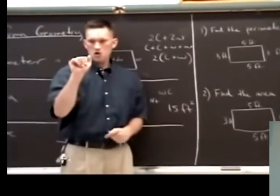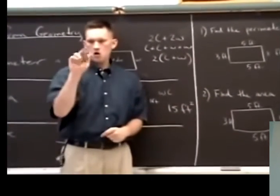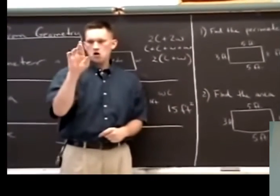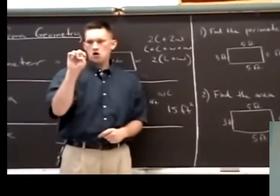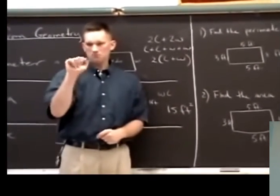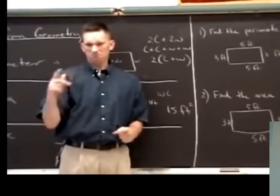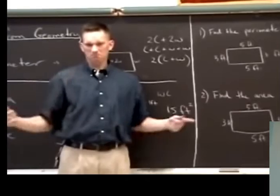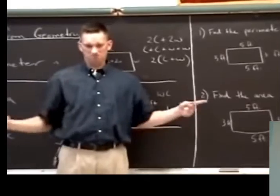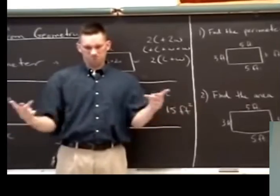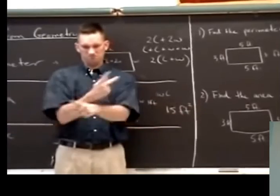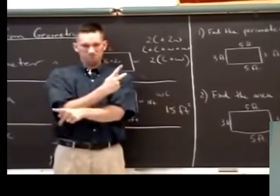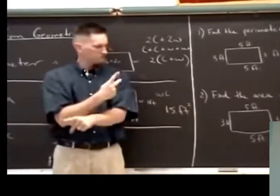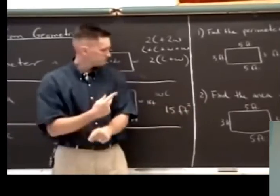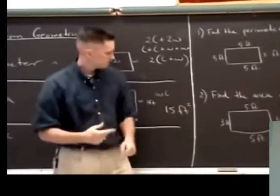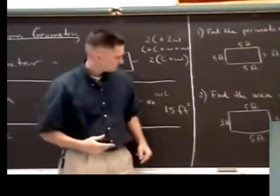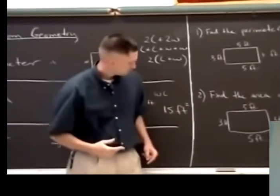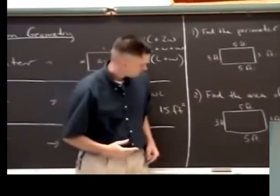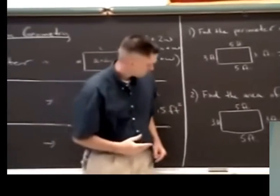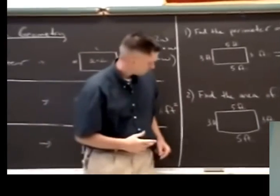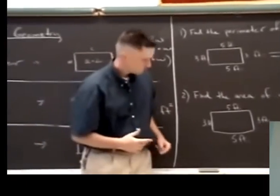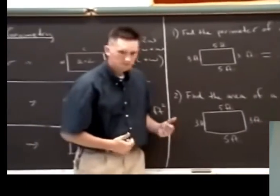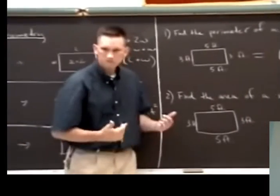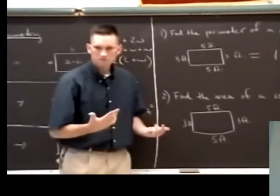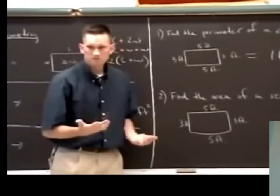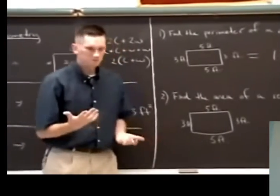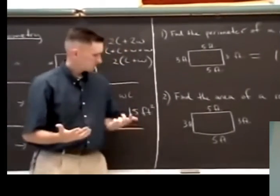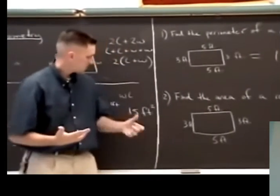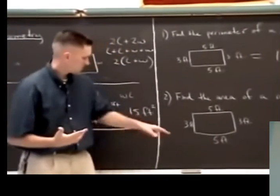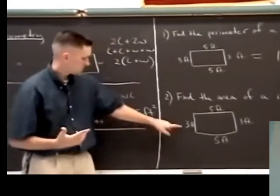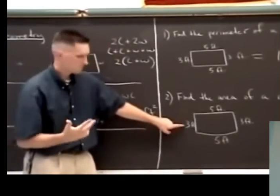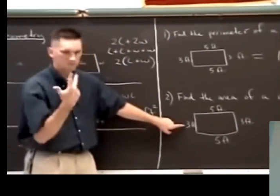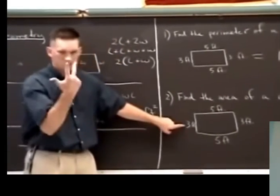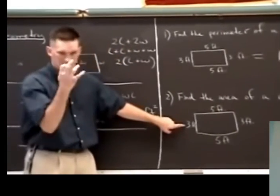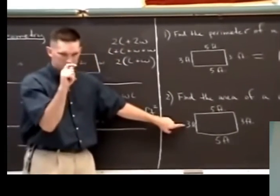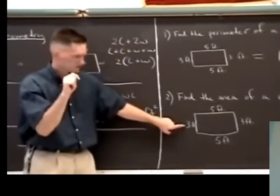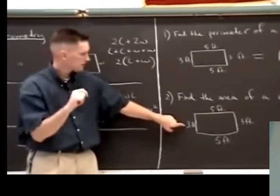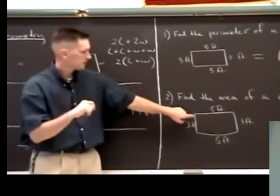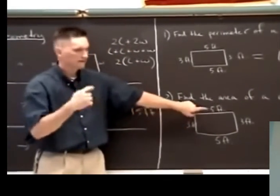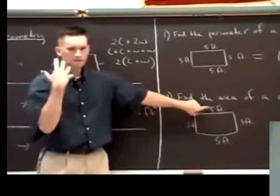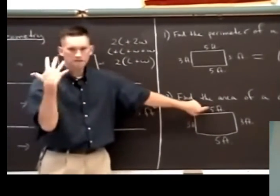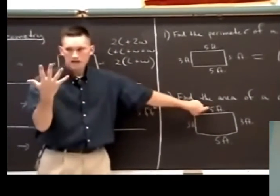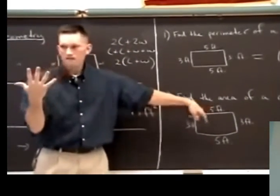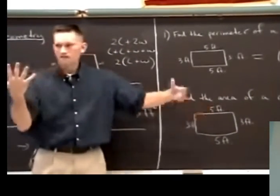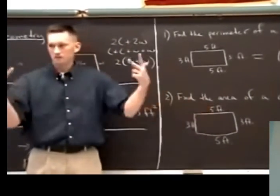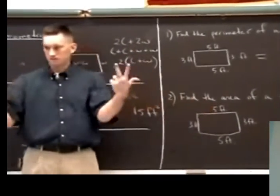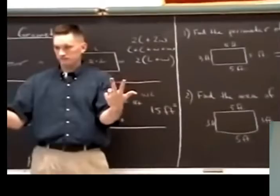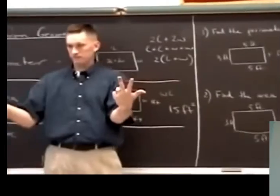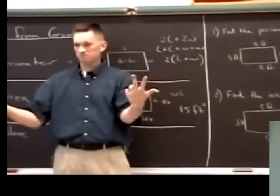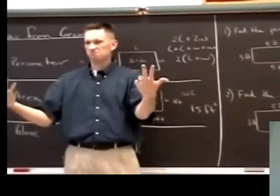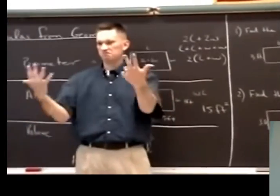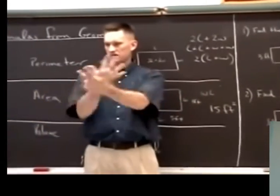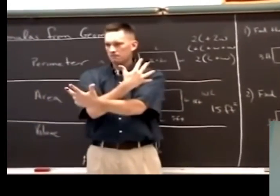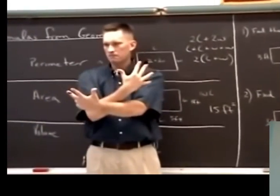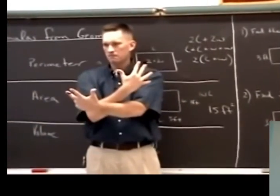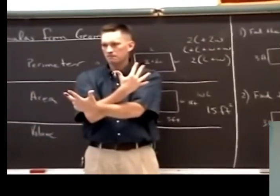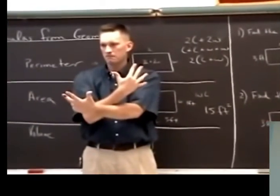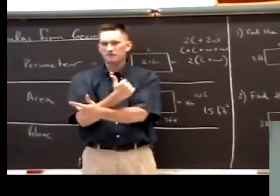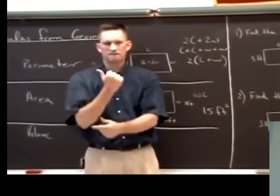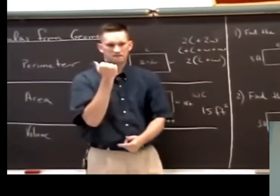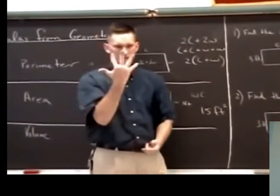Now moving on to area. How would you figure out this area? How would you solve it? 3 is the